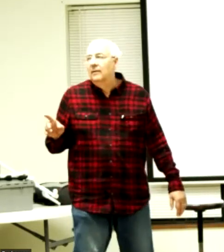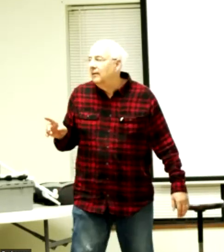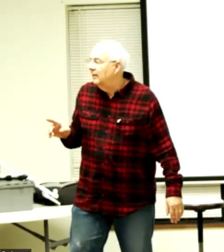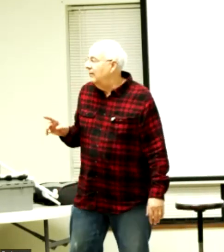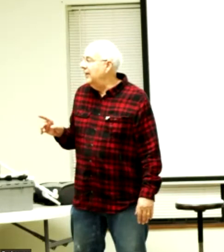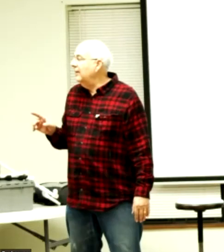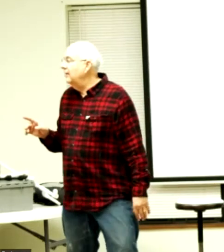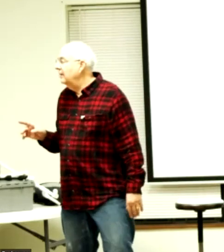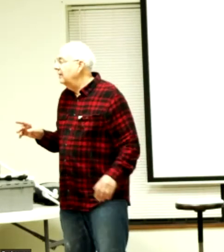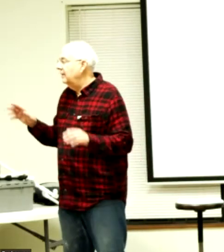What now?